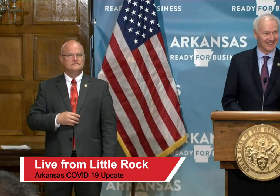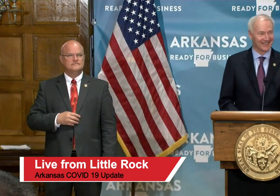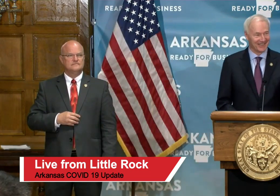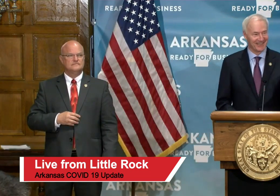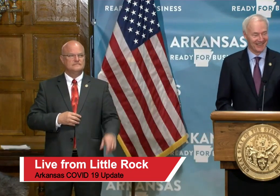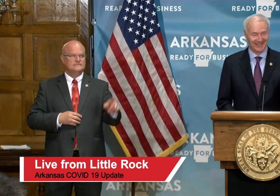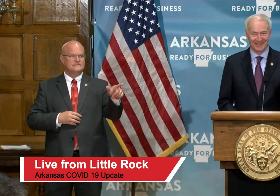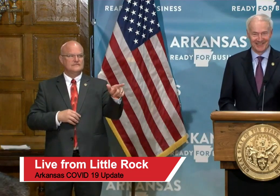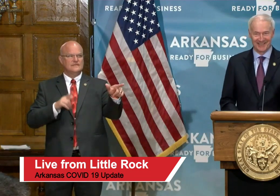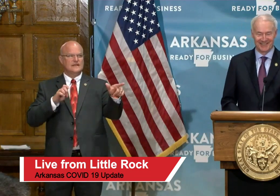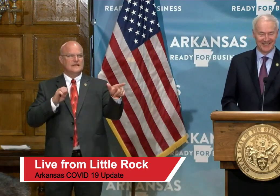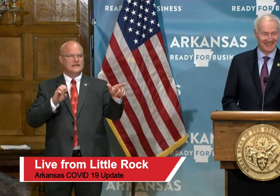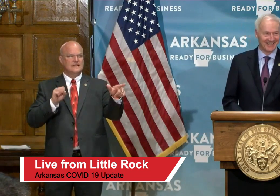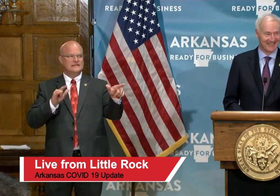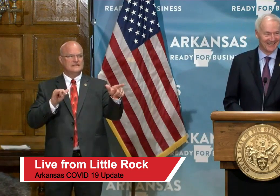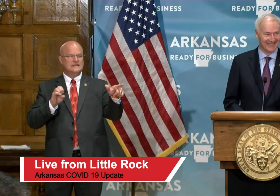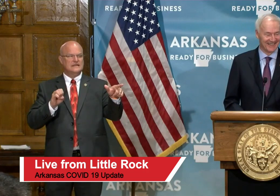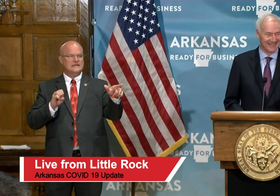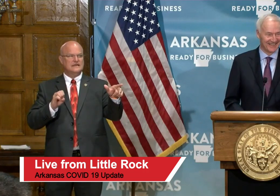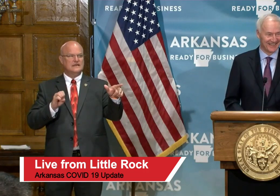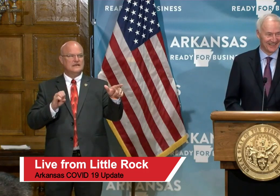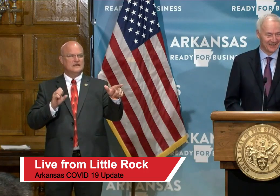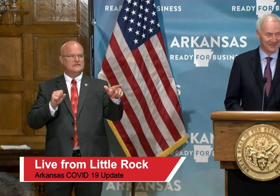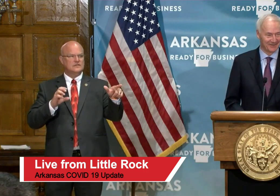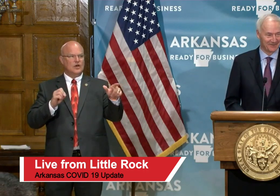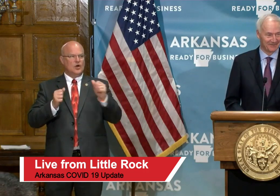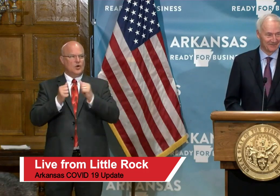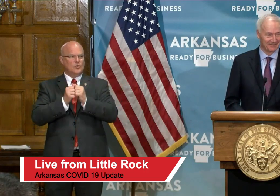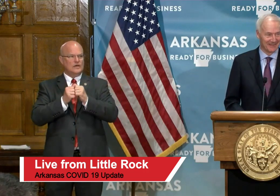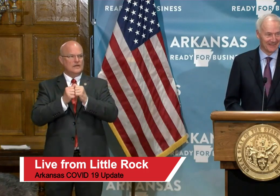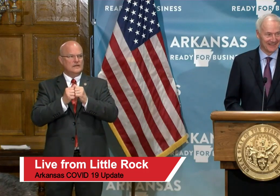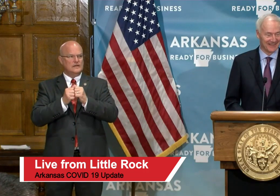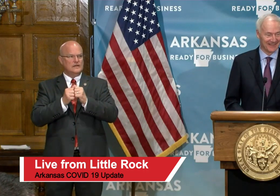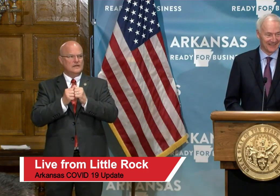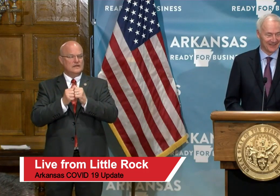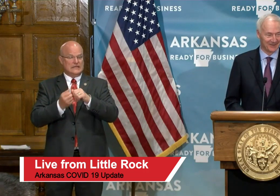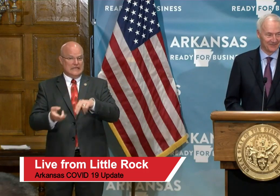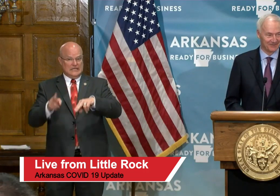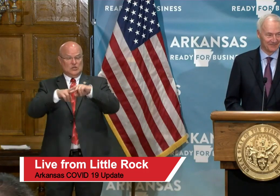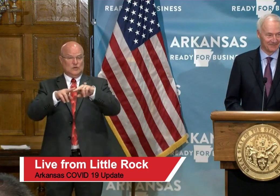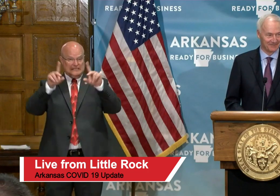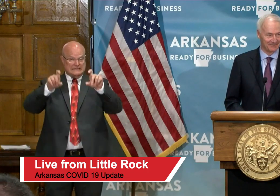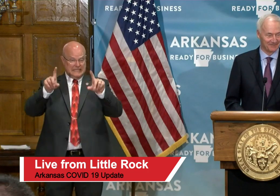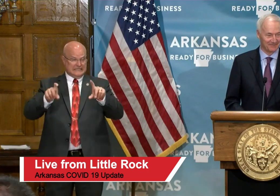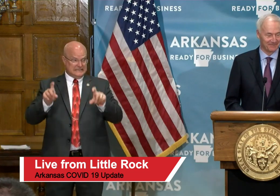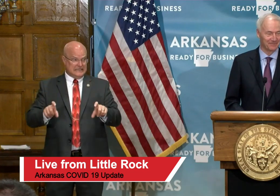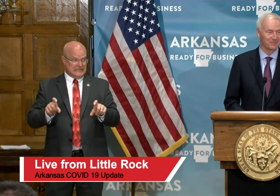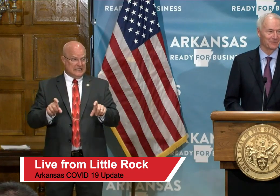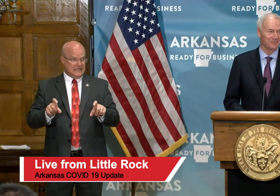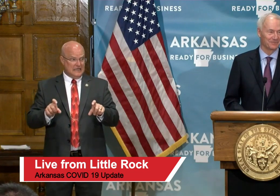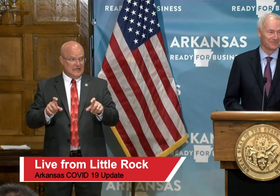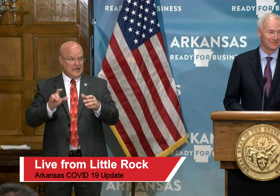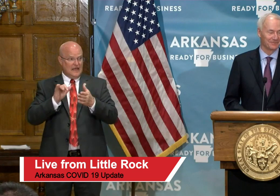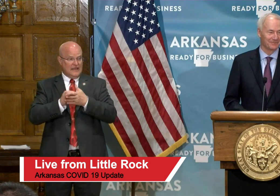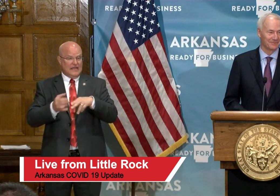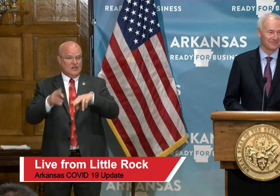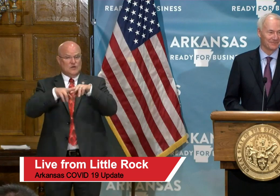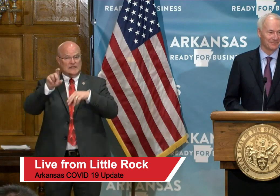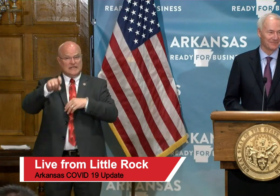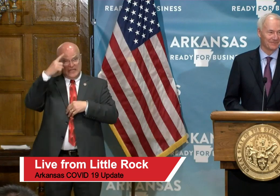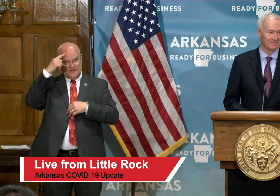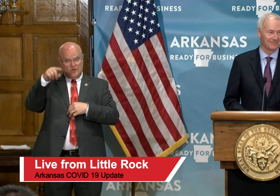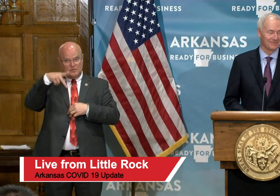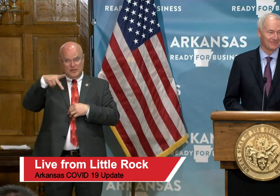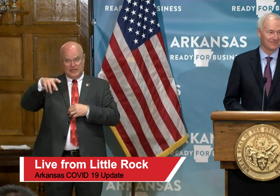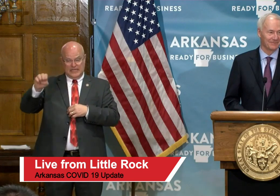All right, Leslie, and then So with increased testing, that increases the need